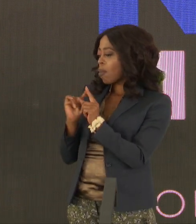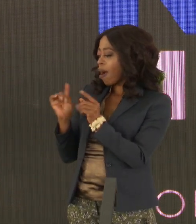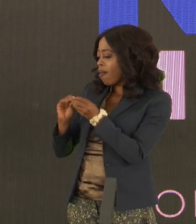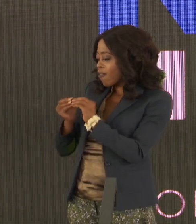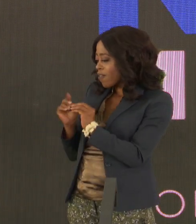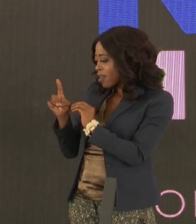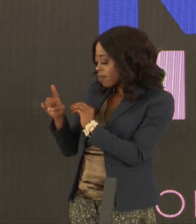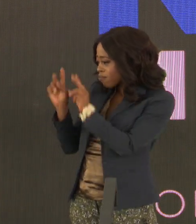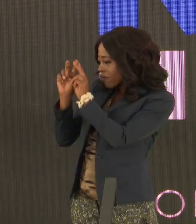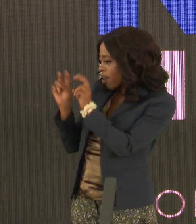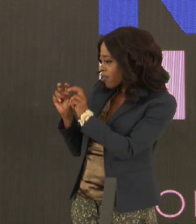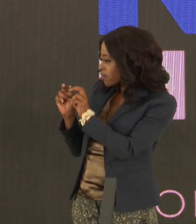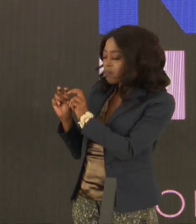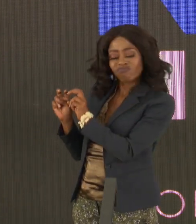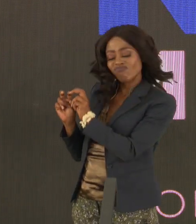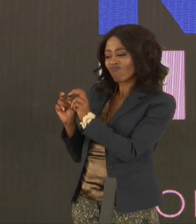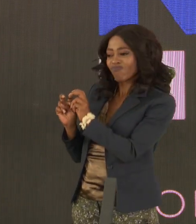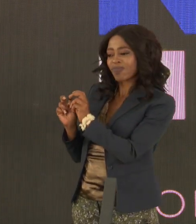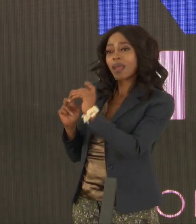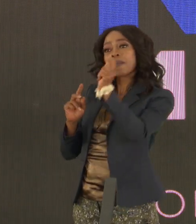maintaining our electricity infrastructure.